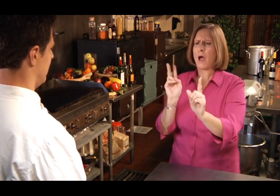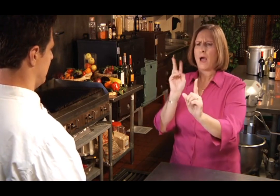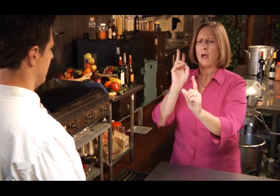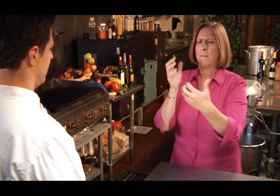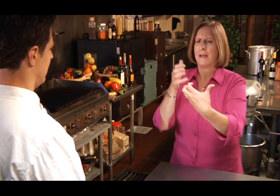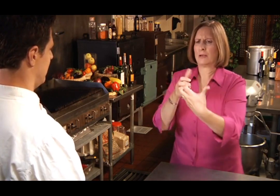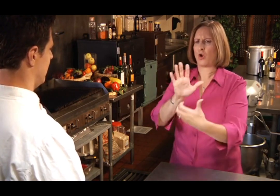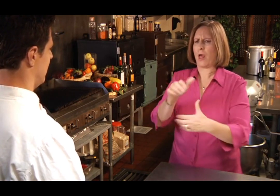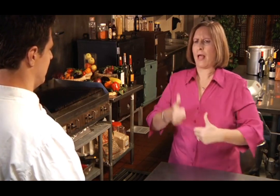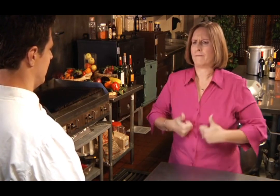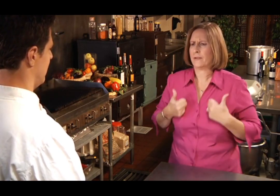lives.